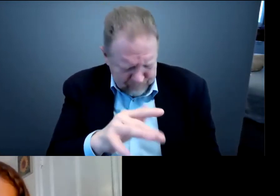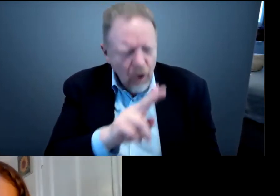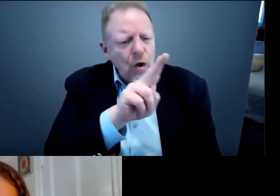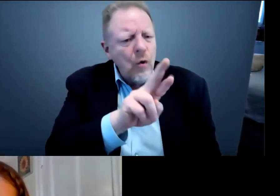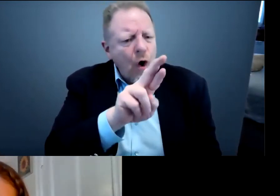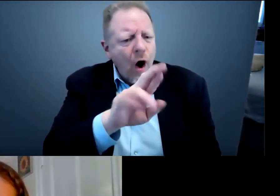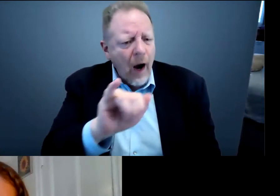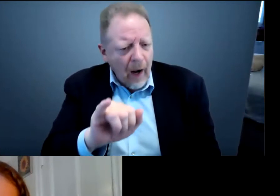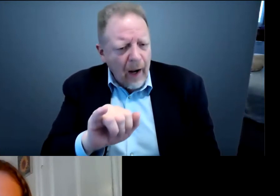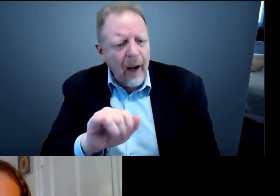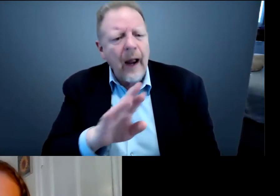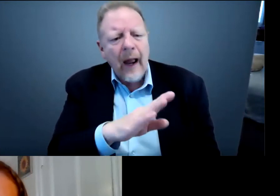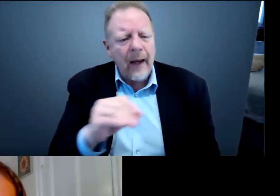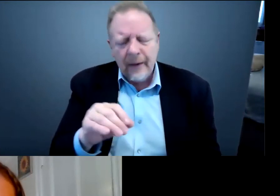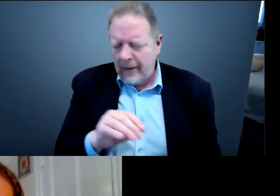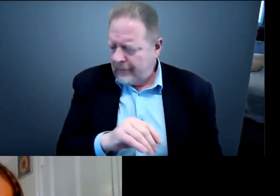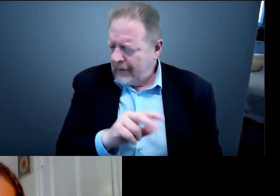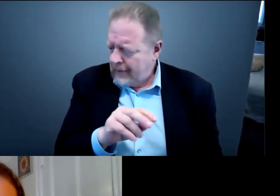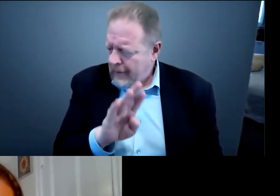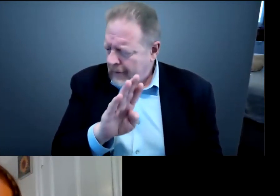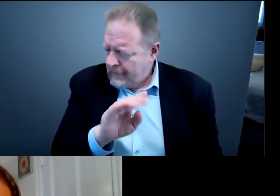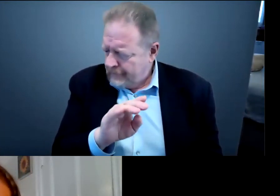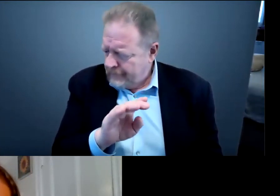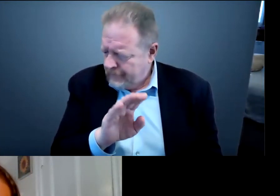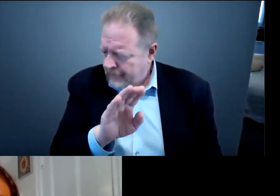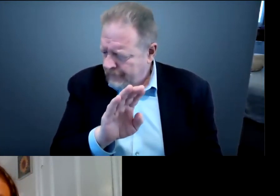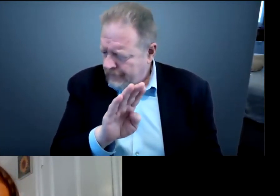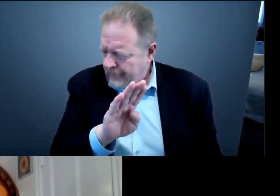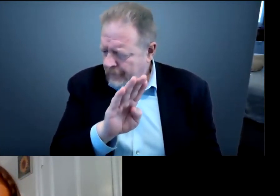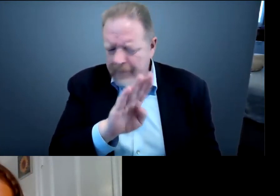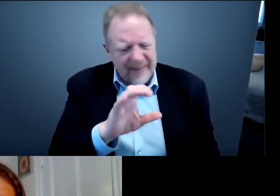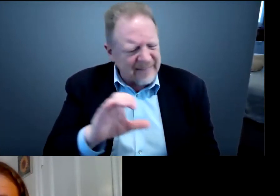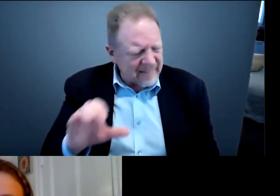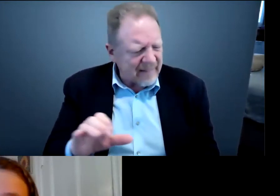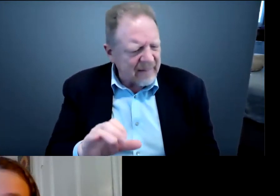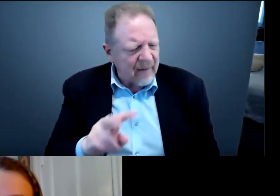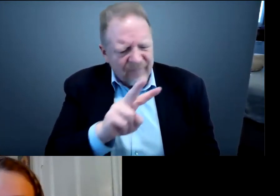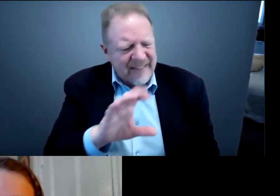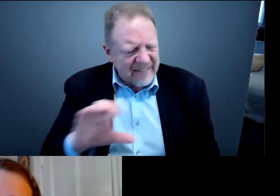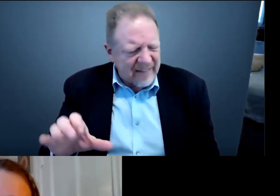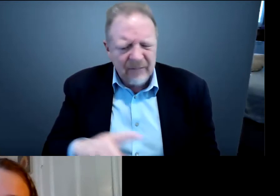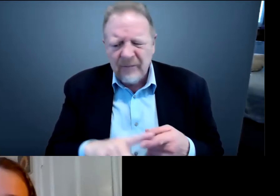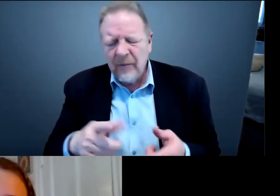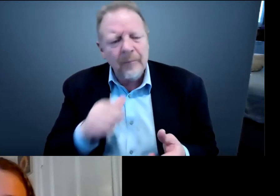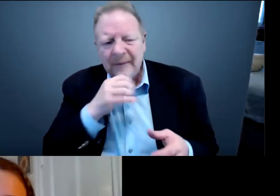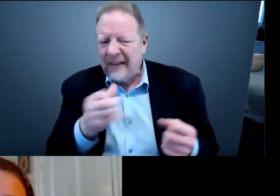URI and BCC. I'm trying to think of the local ones, but haven't had a ton of success, a ton of response